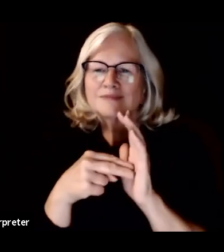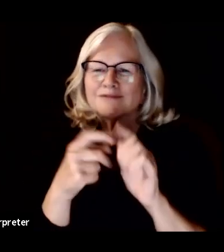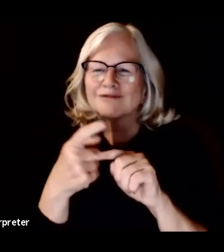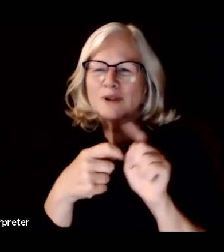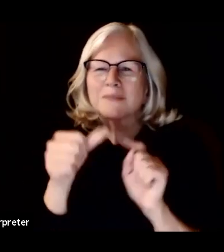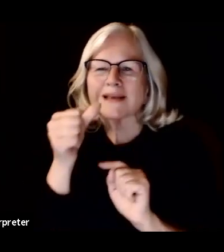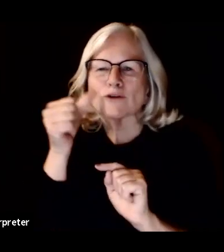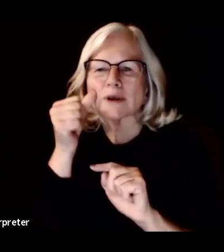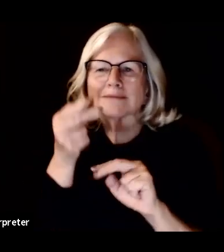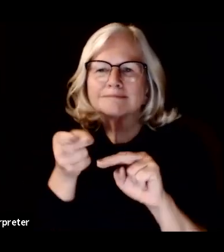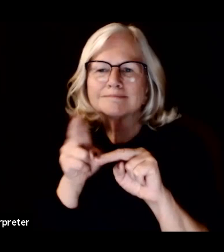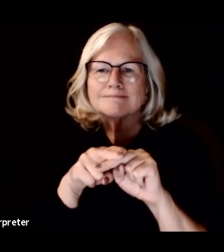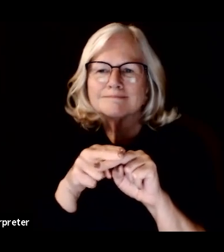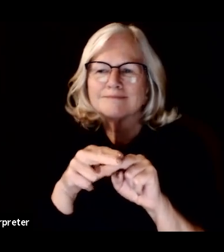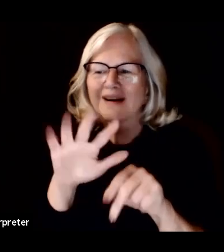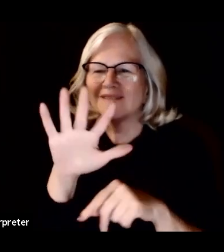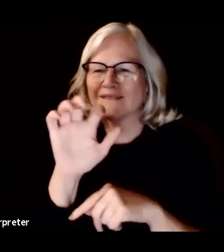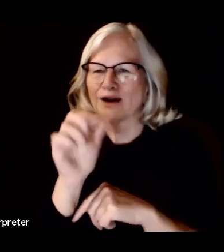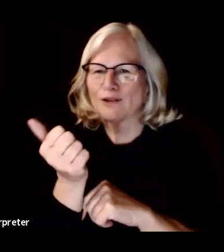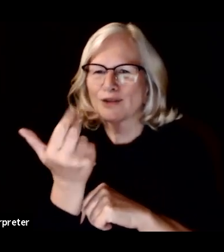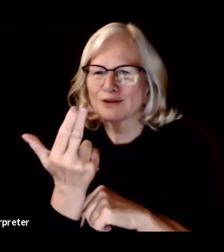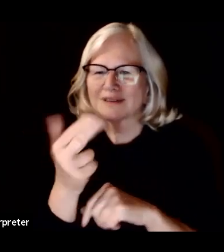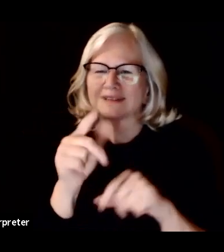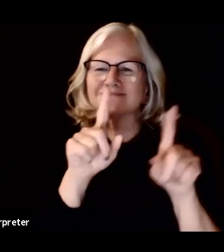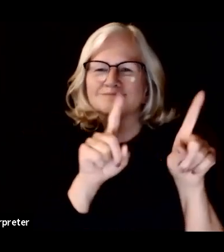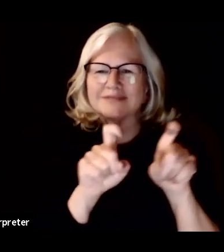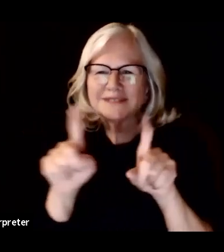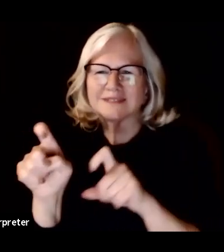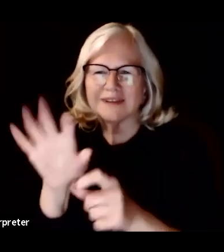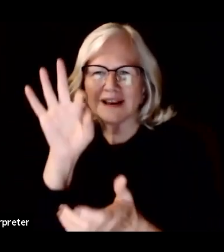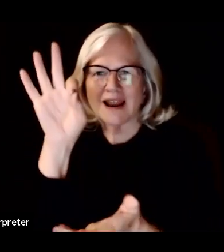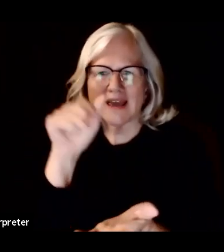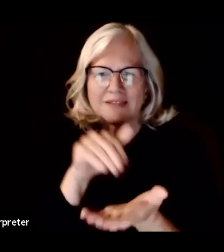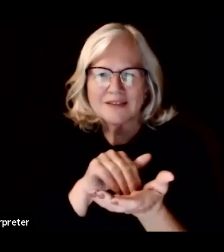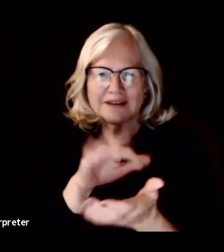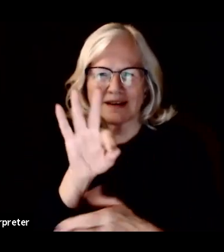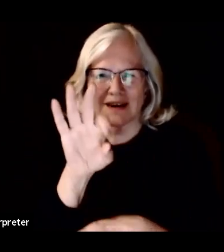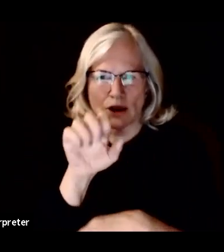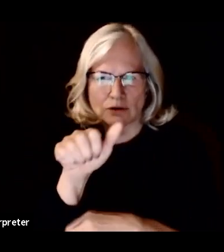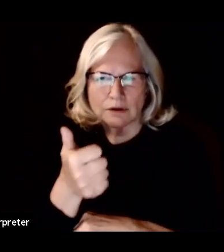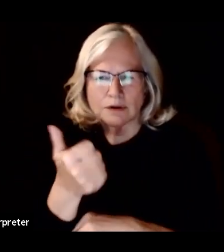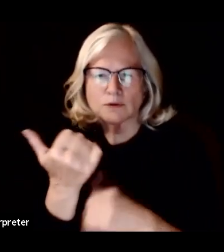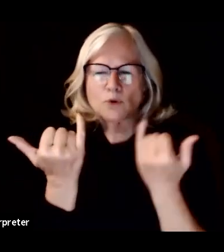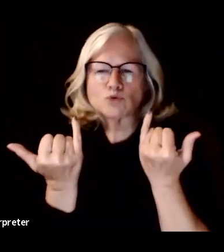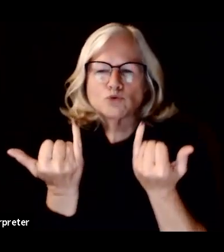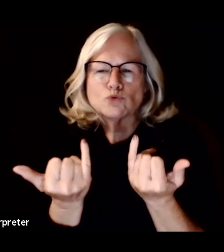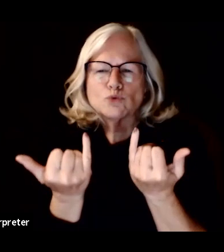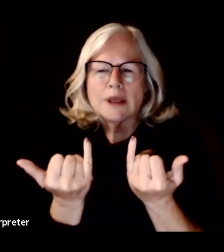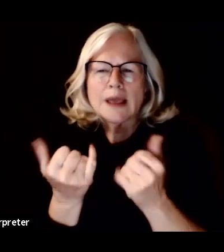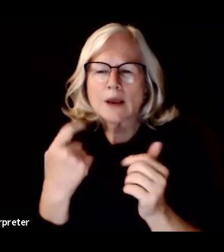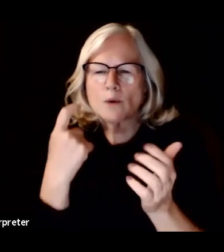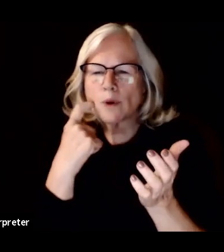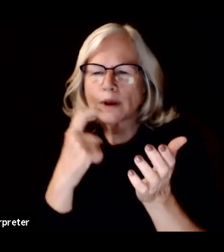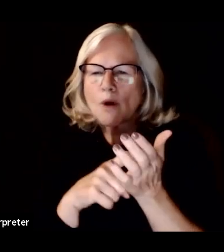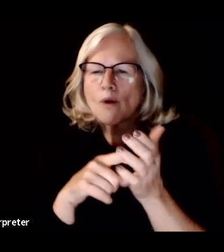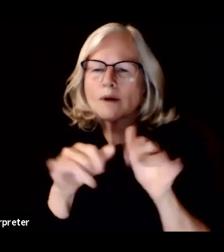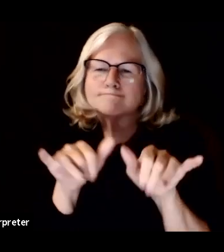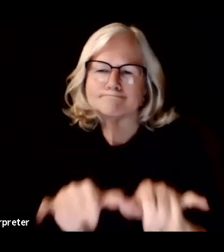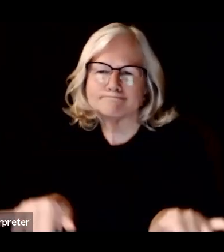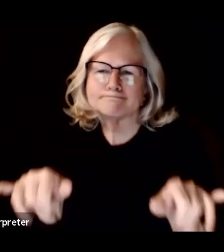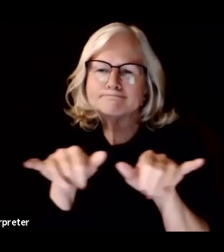of 9,910. So we continue to see what's now sort of a familiar pattern of lower testing volumes coming out of